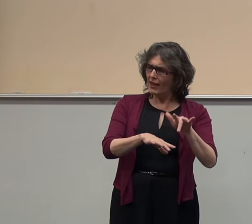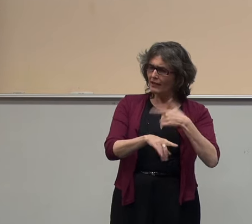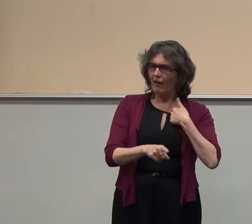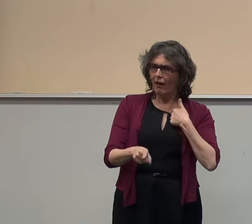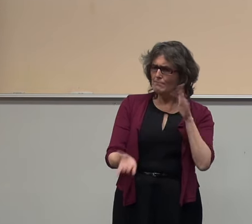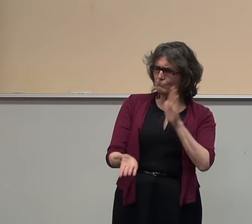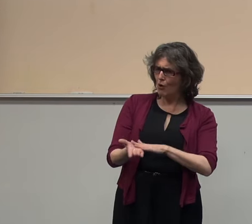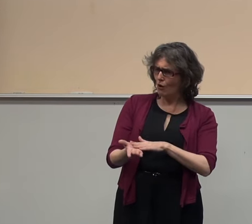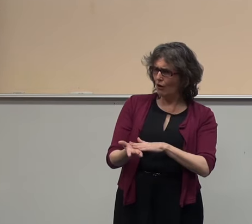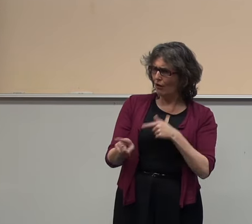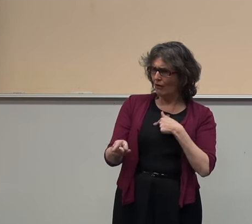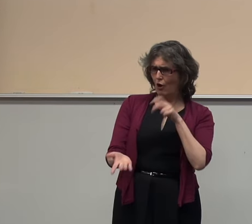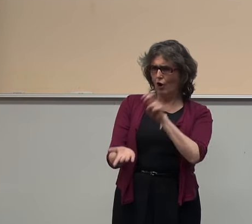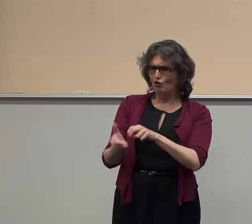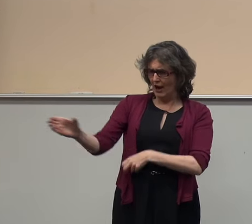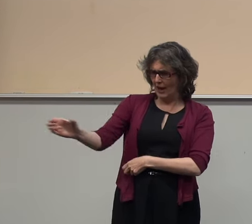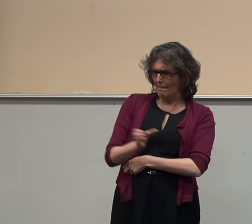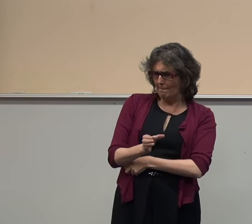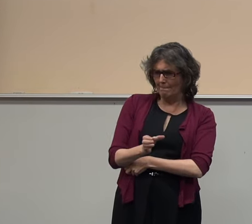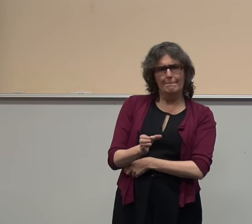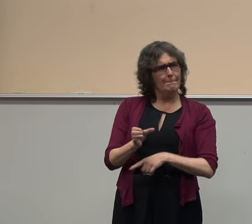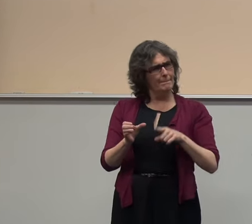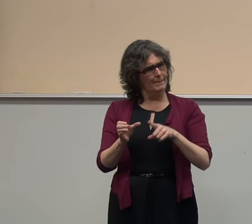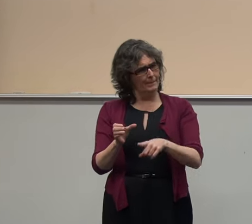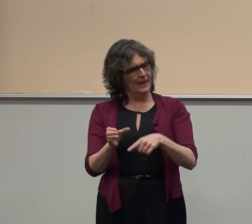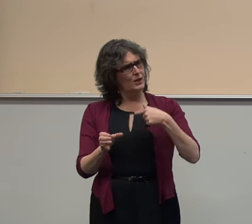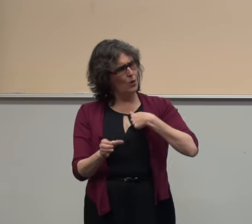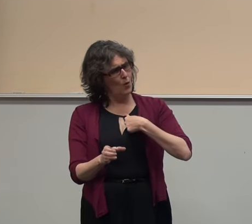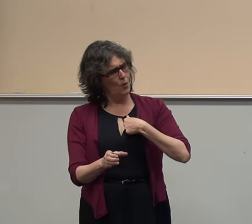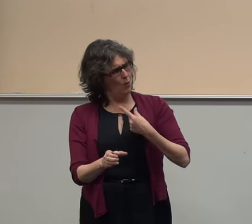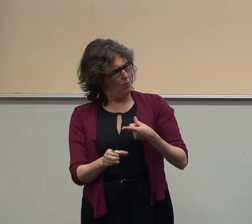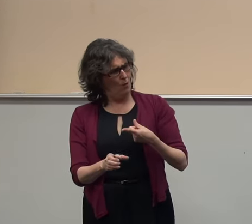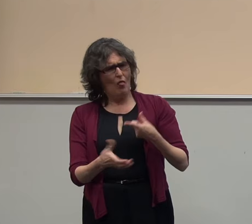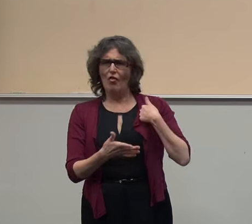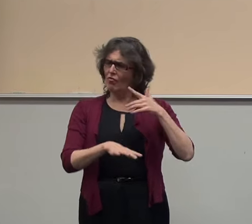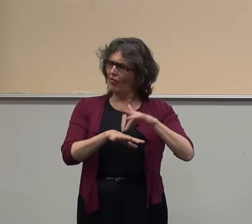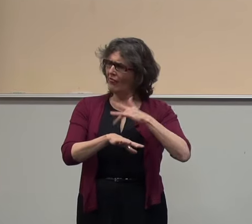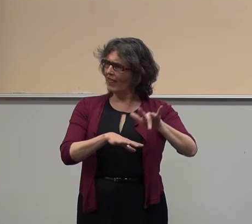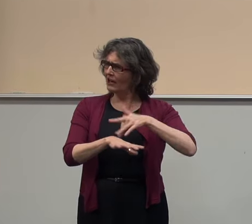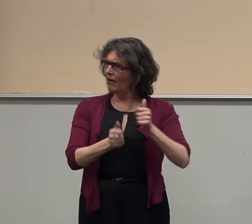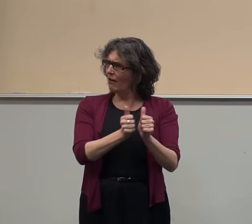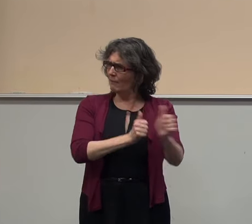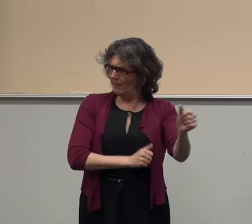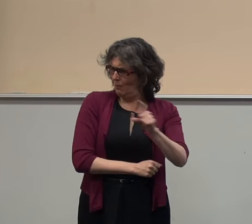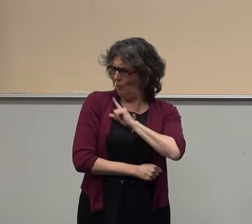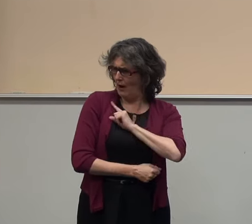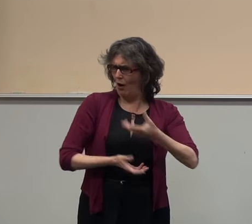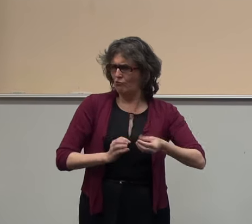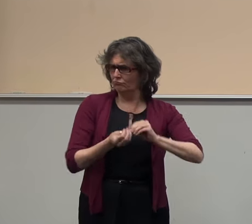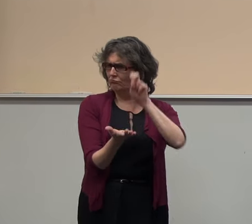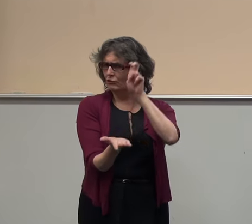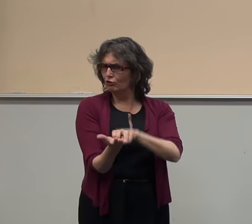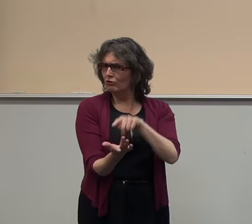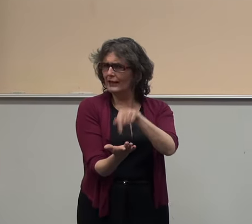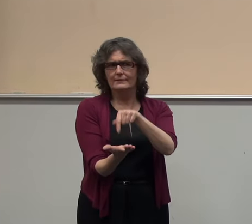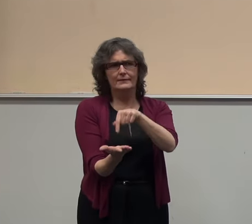show? Yep. Can the theatre not write into those contracts for everybody? It's a blanket clause that you may